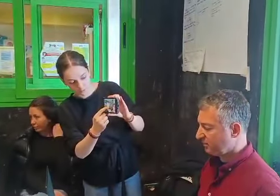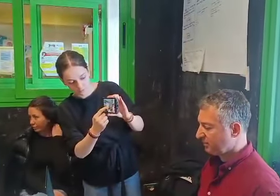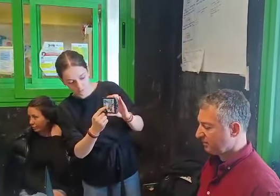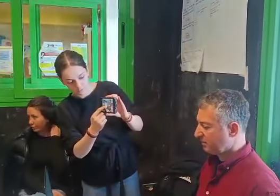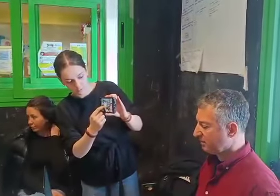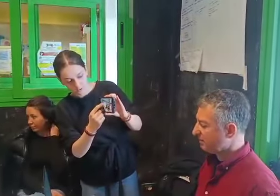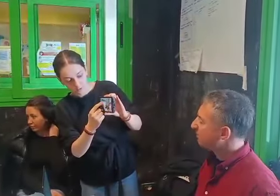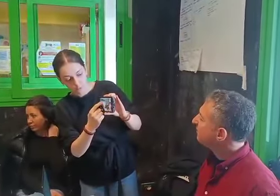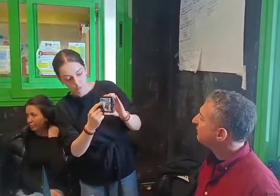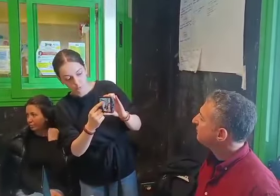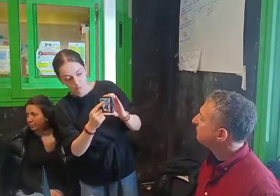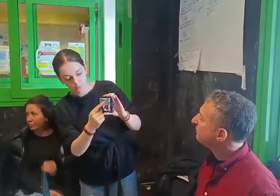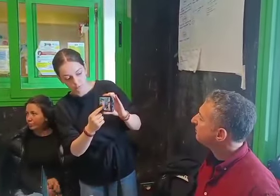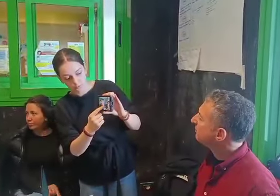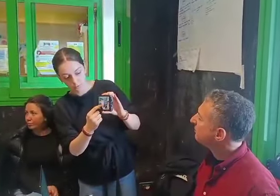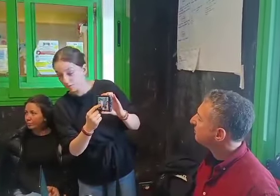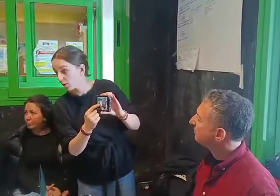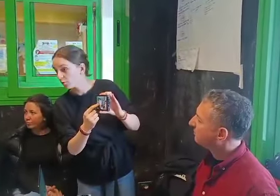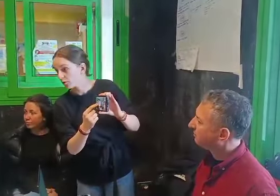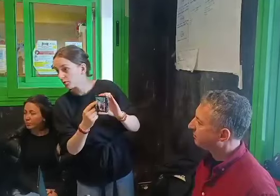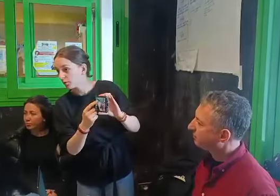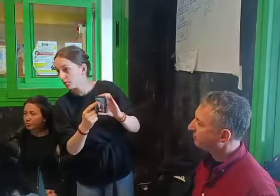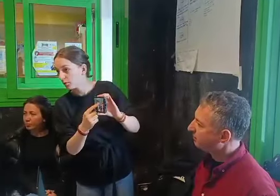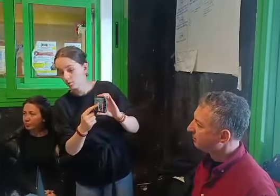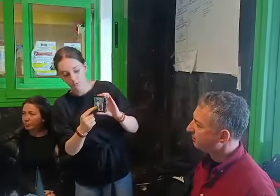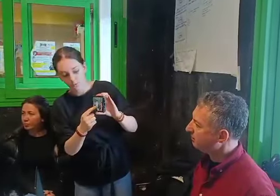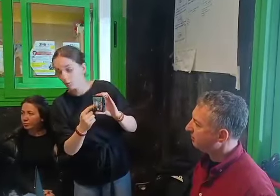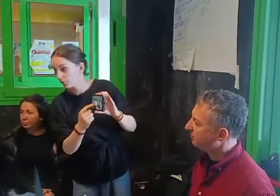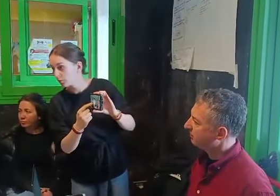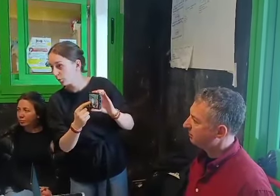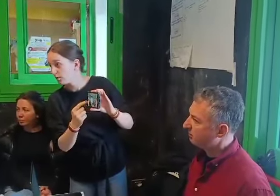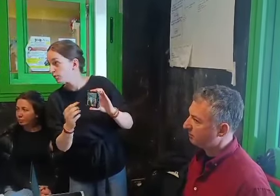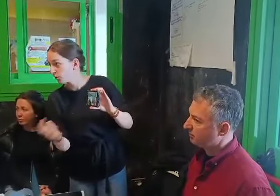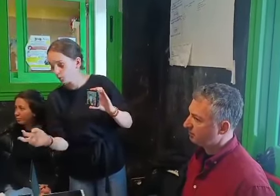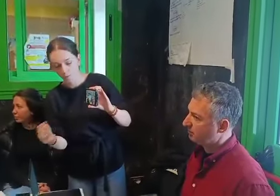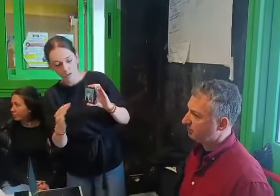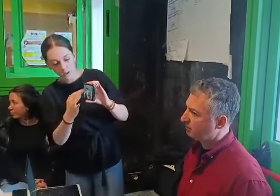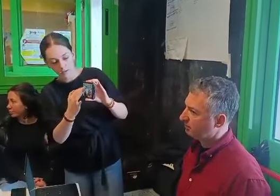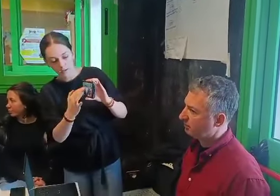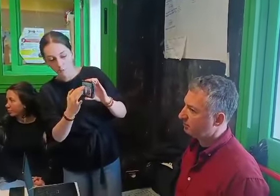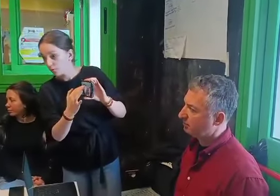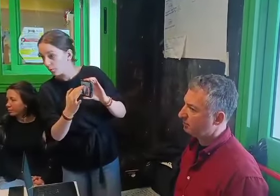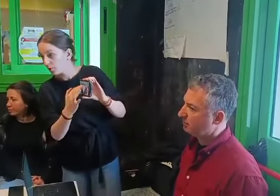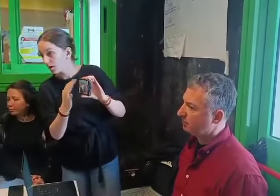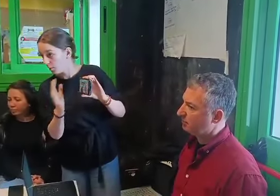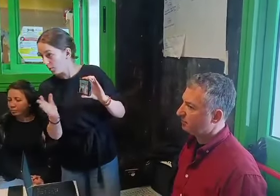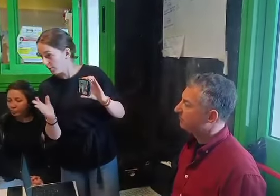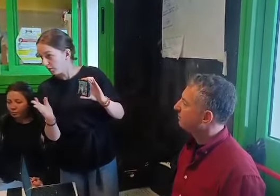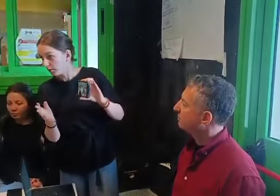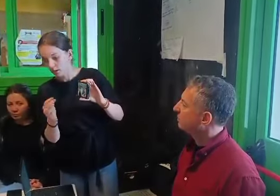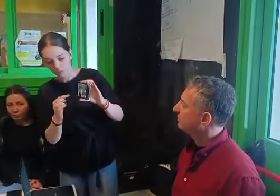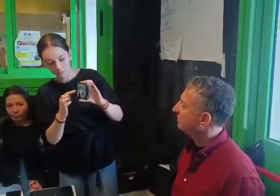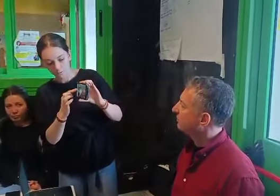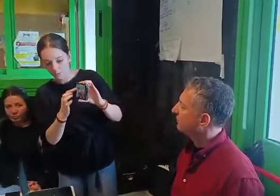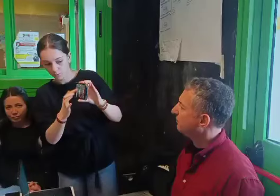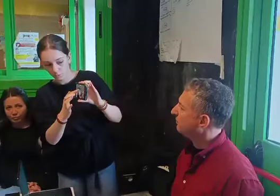here. Yeah. You should put your subject in One some of of these points. If one of the above points are better, yes, on the left or